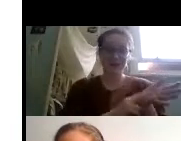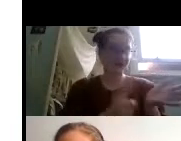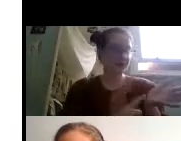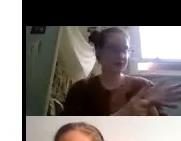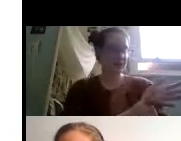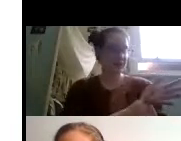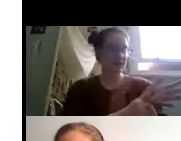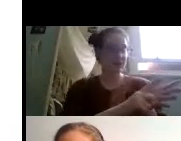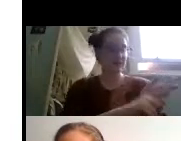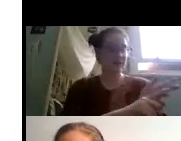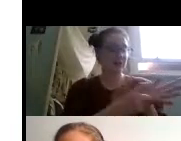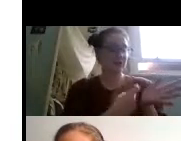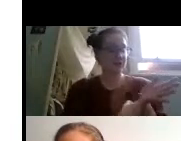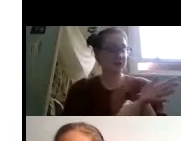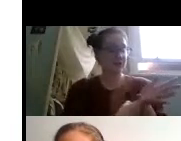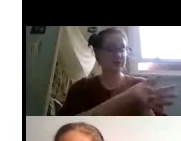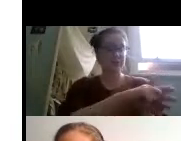L-O-R-E-N.